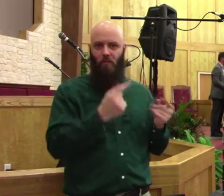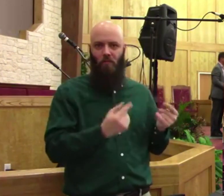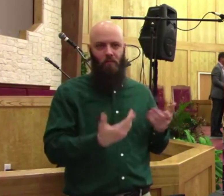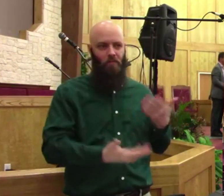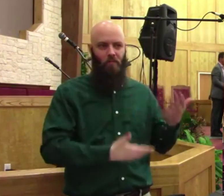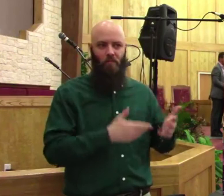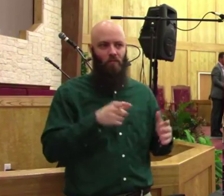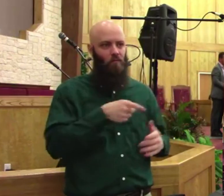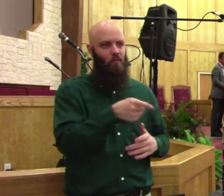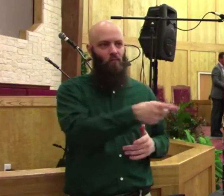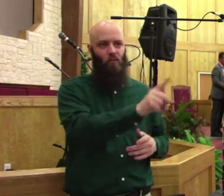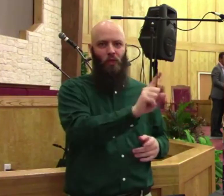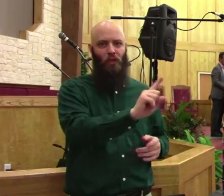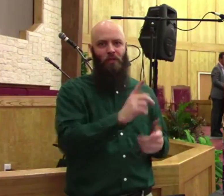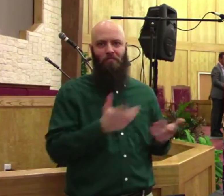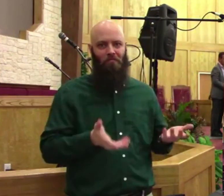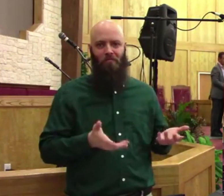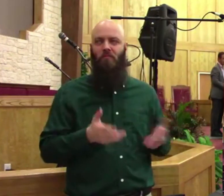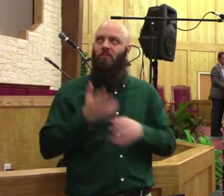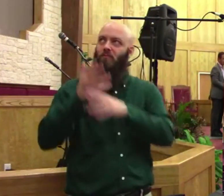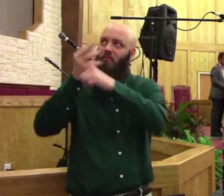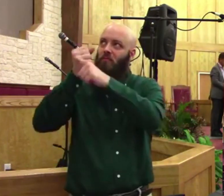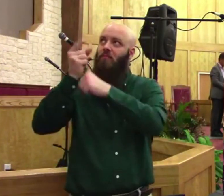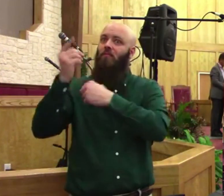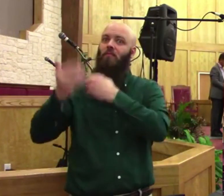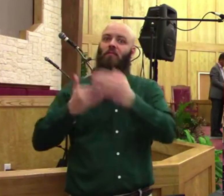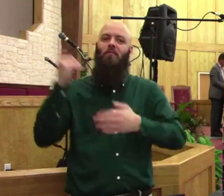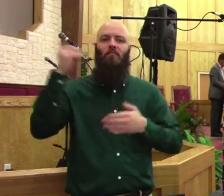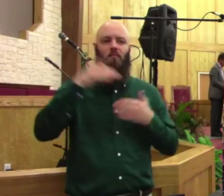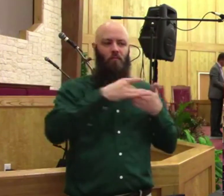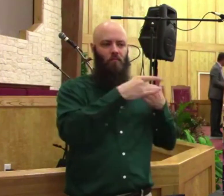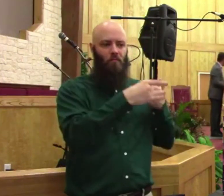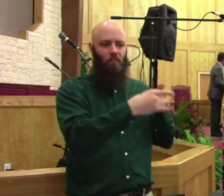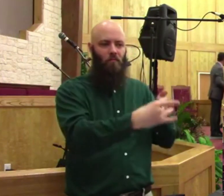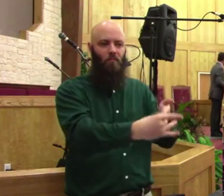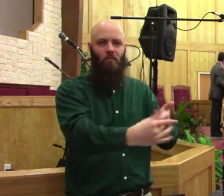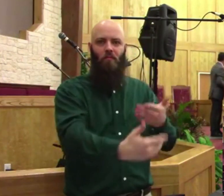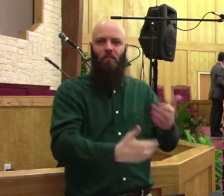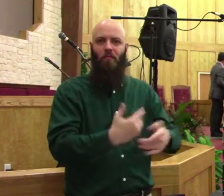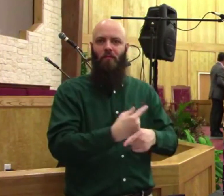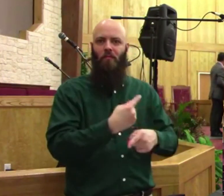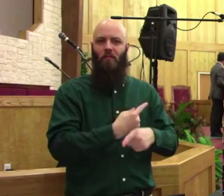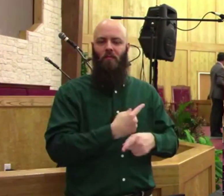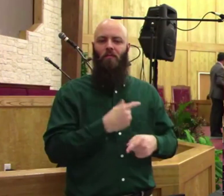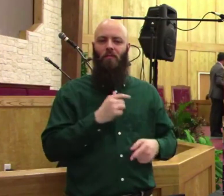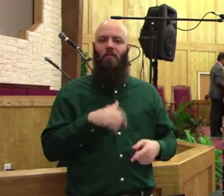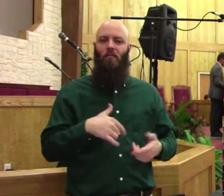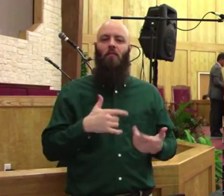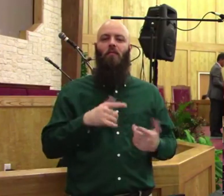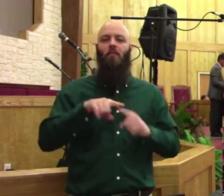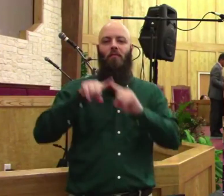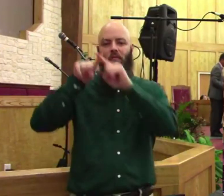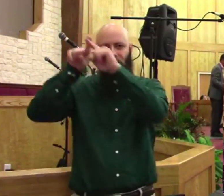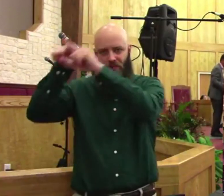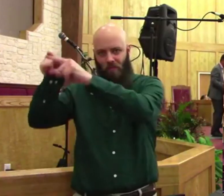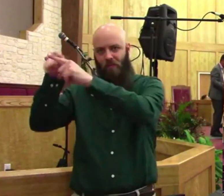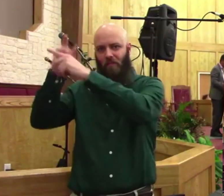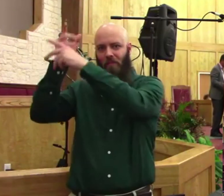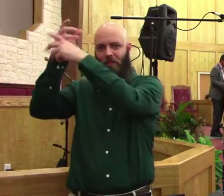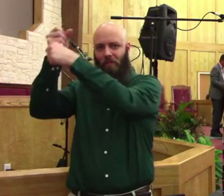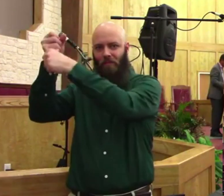Lord and remained faithful, and the Lord blessed him. So let us sing this faith, this song by